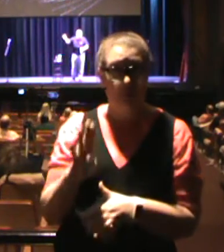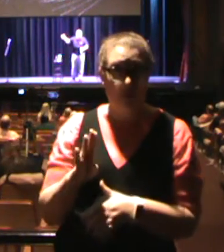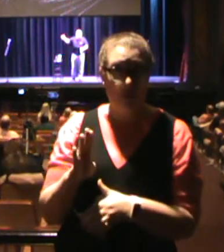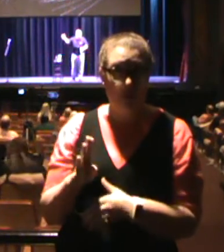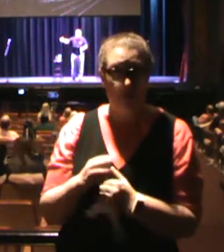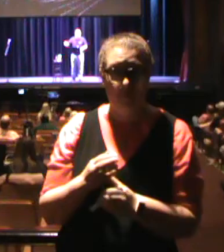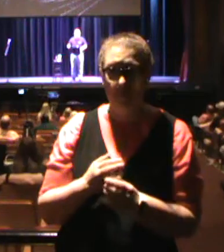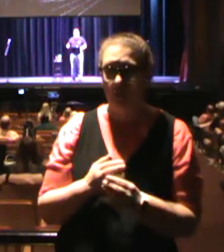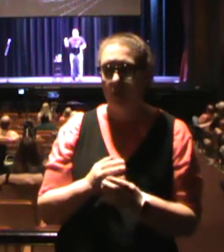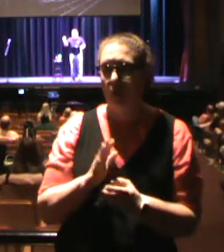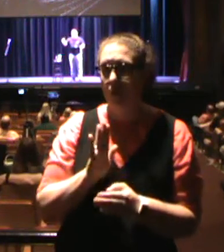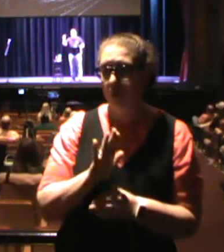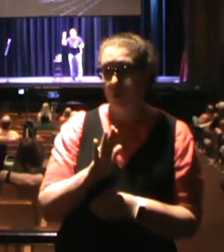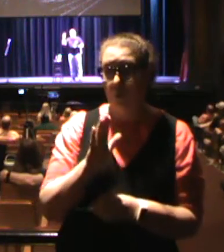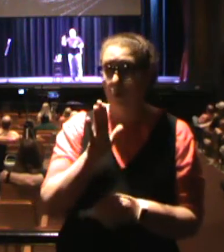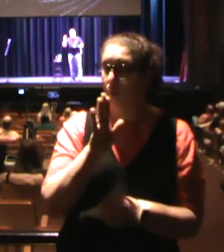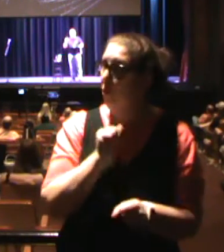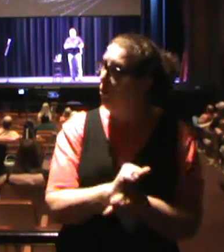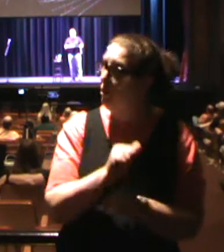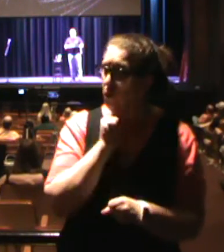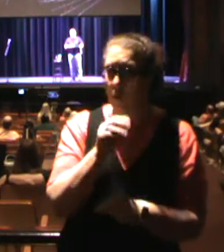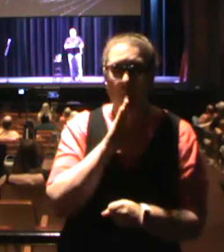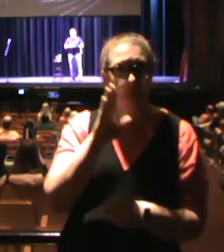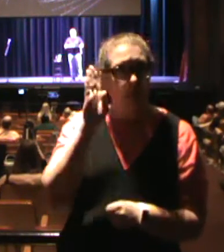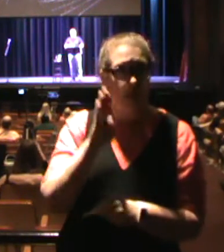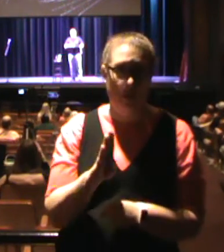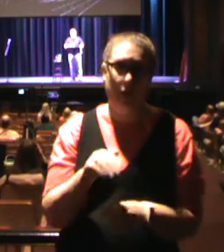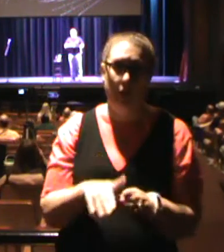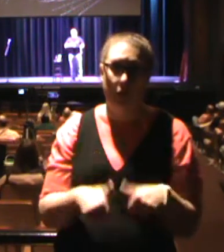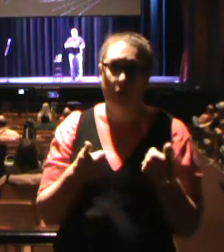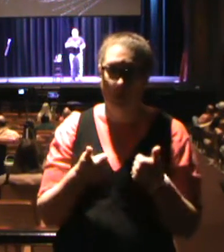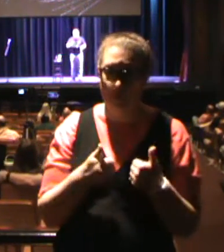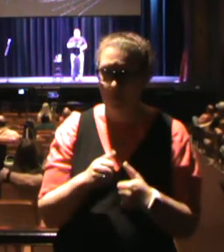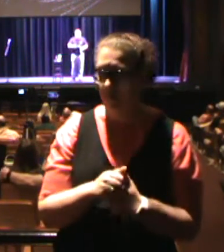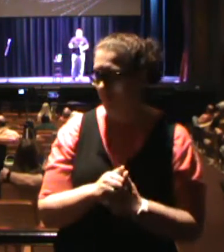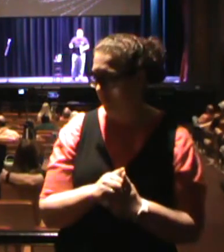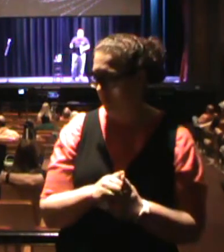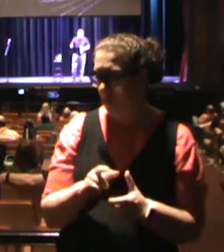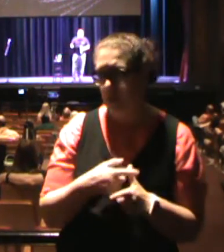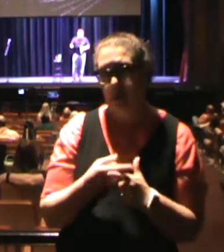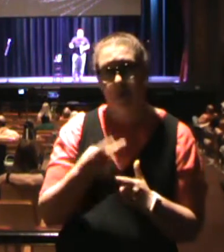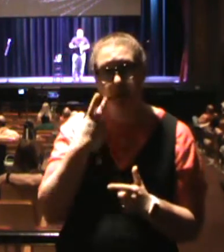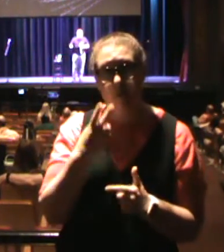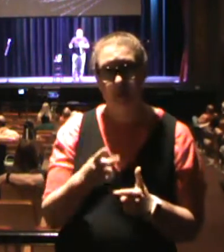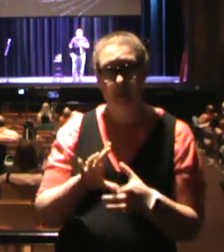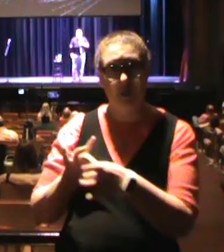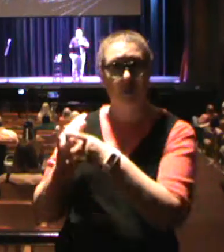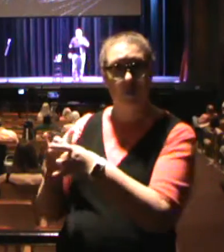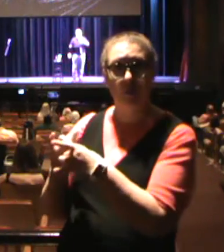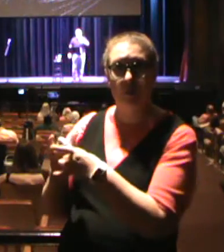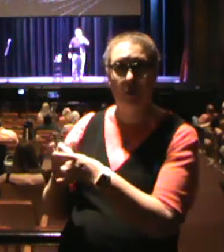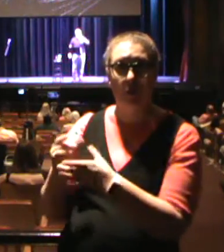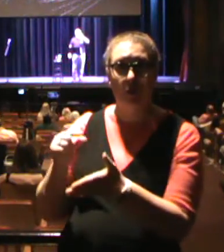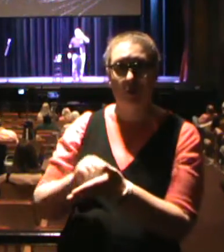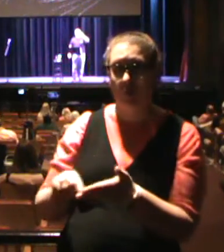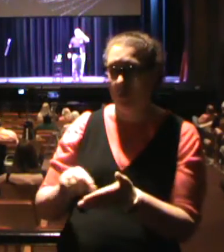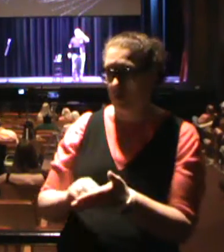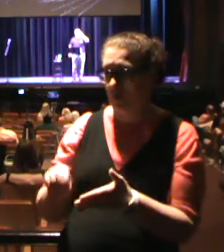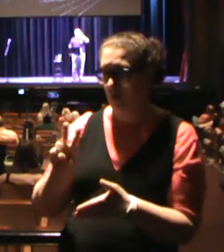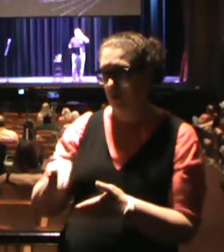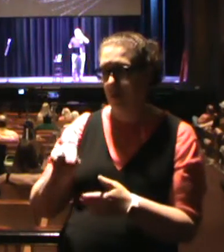be a God in your life. Let God be God in your life. And let me see relationships in verses 23-29.